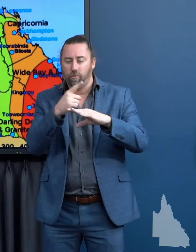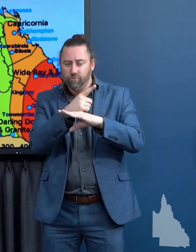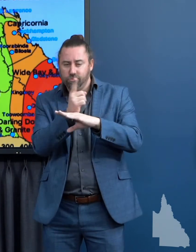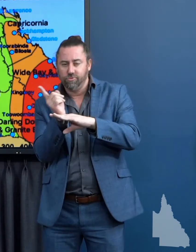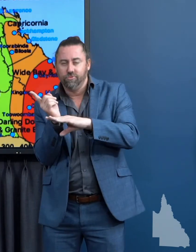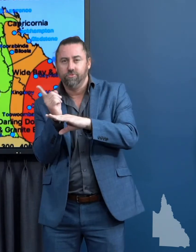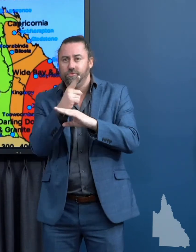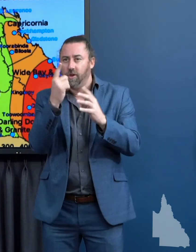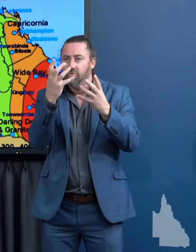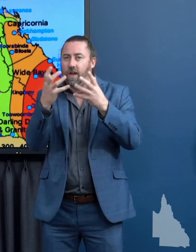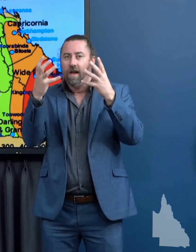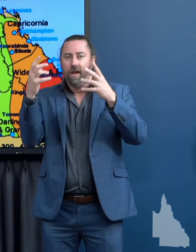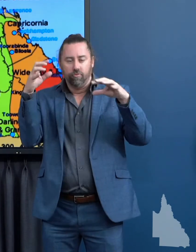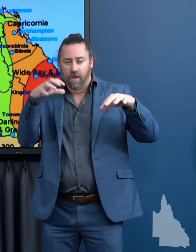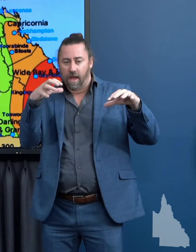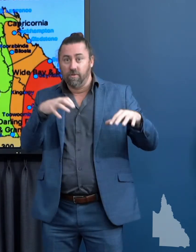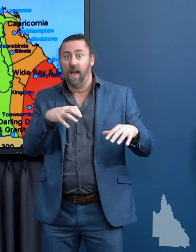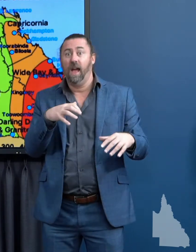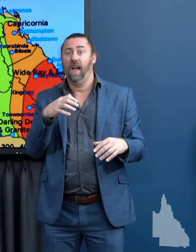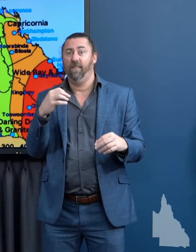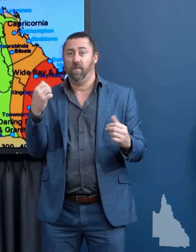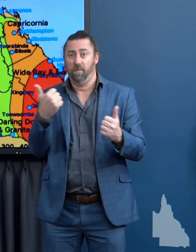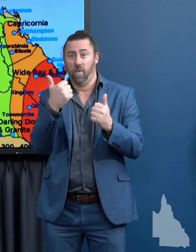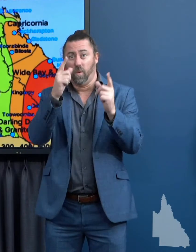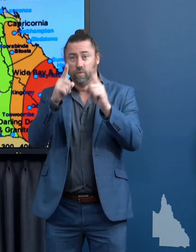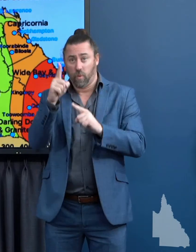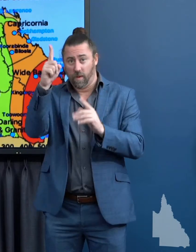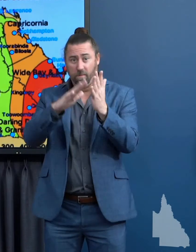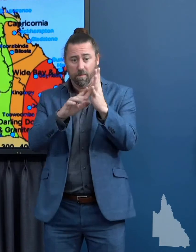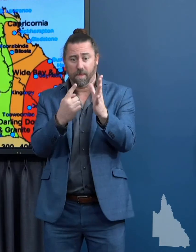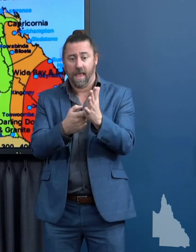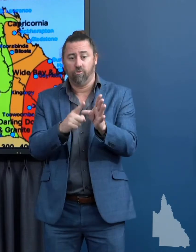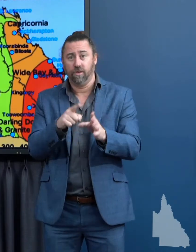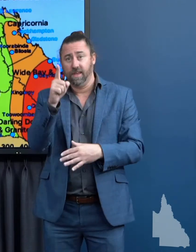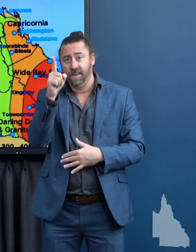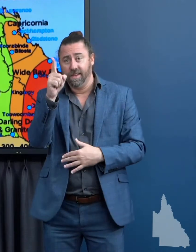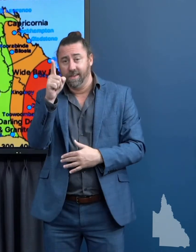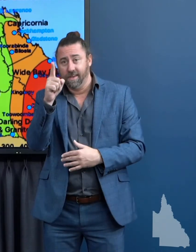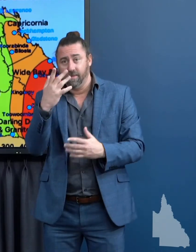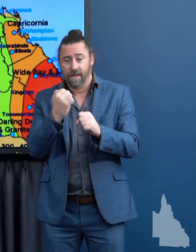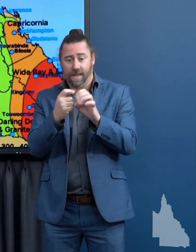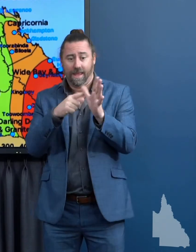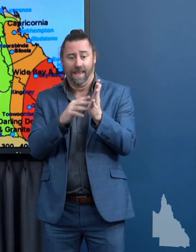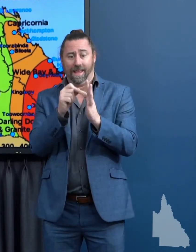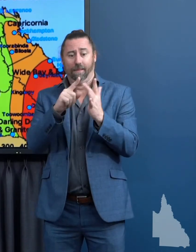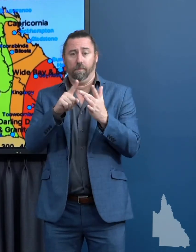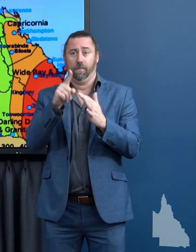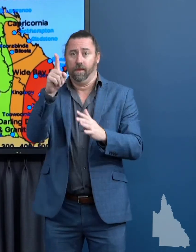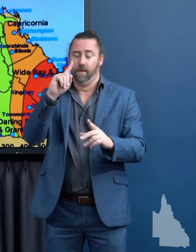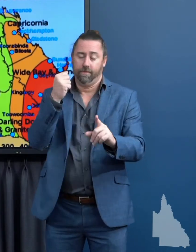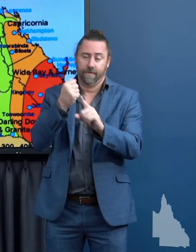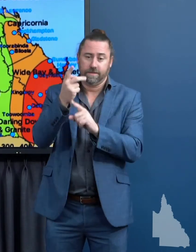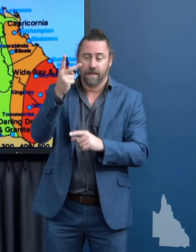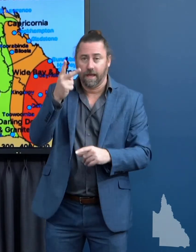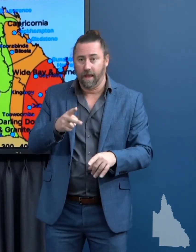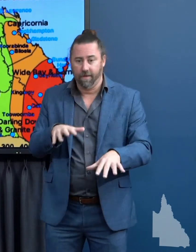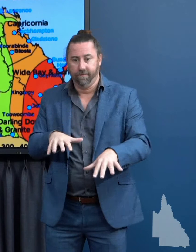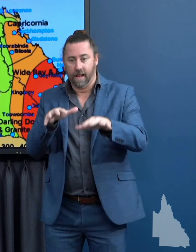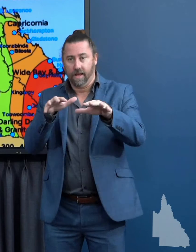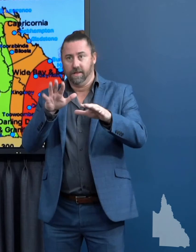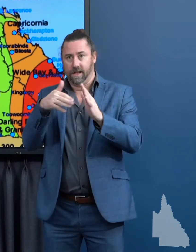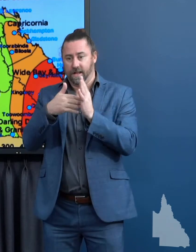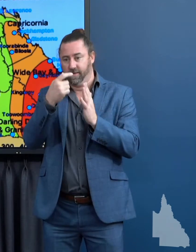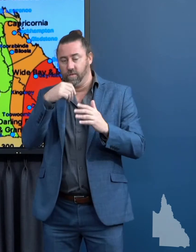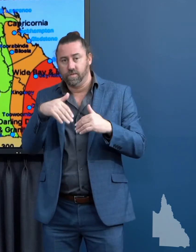the Mary catchment. So there's potential for renewed rises there, and obviously they have already seen some incredible flooding over the past